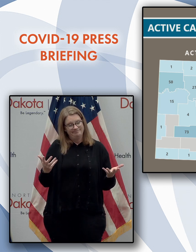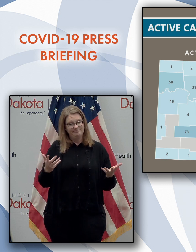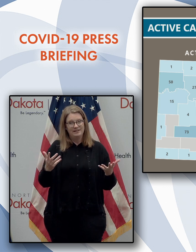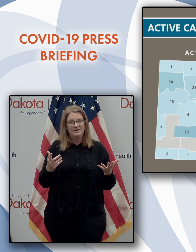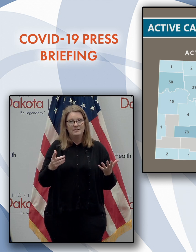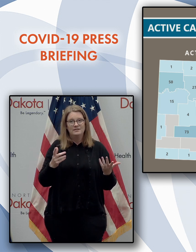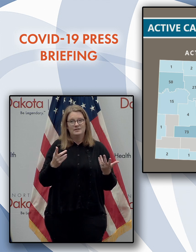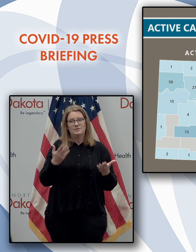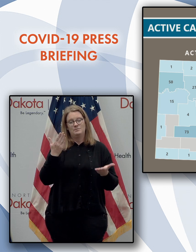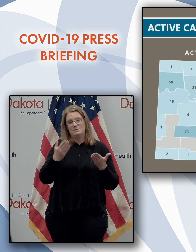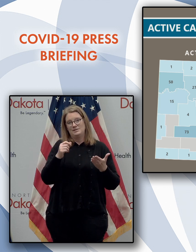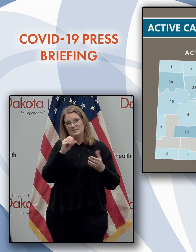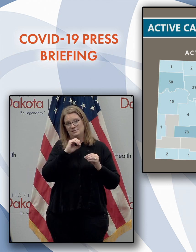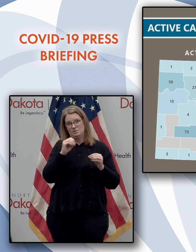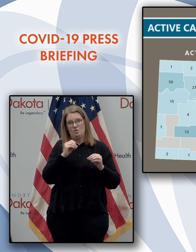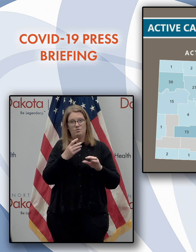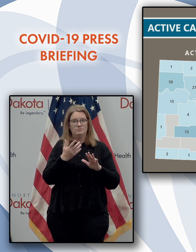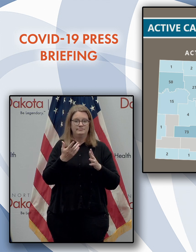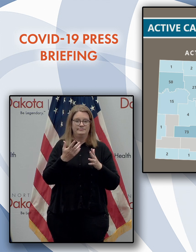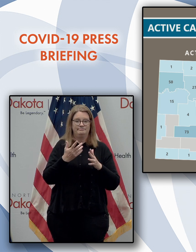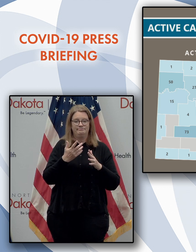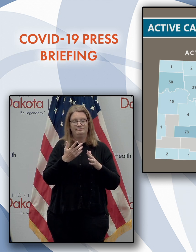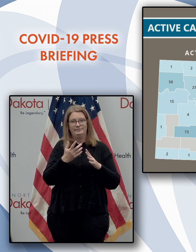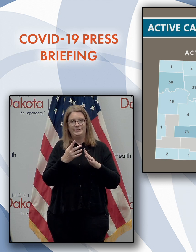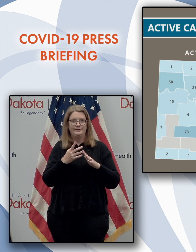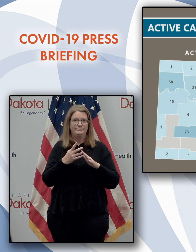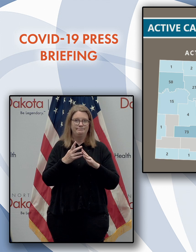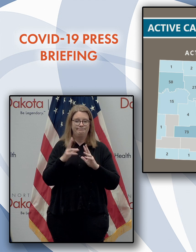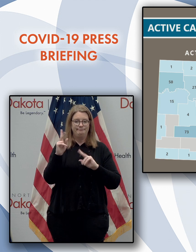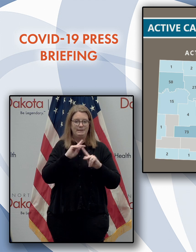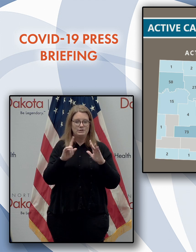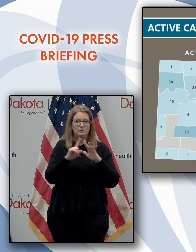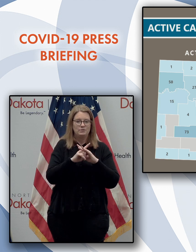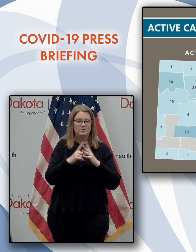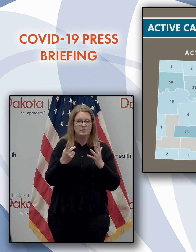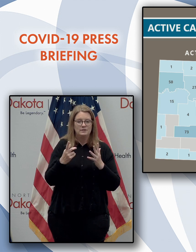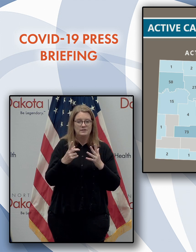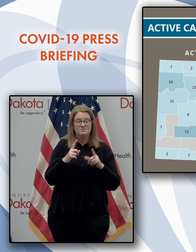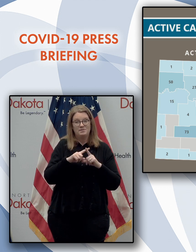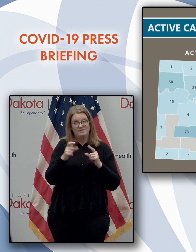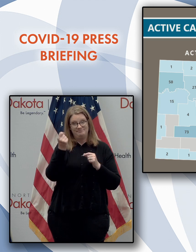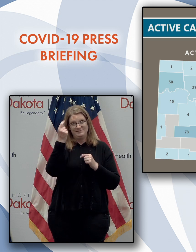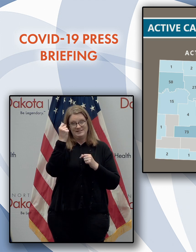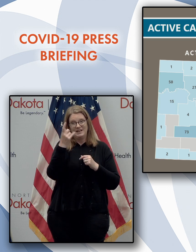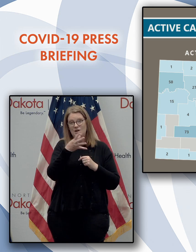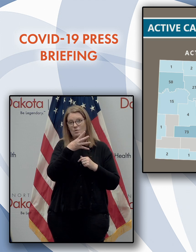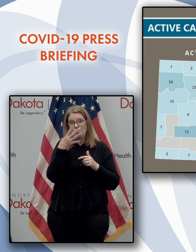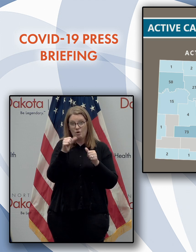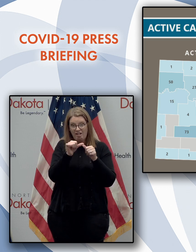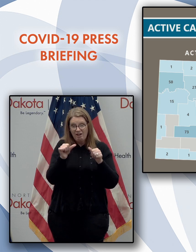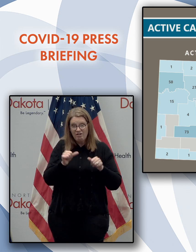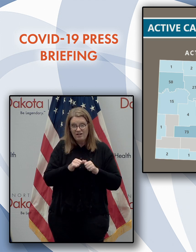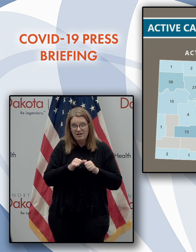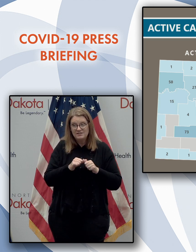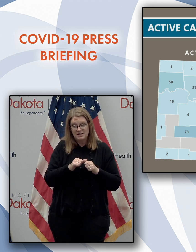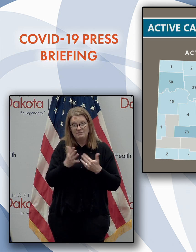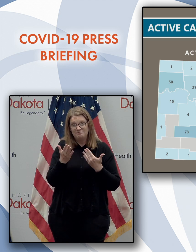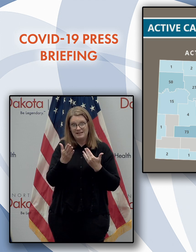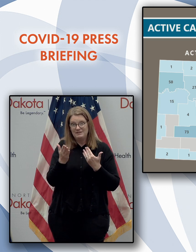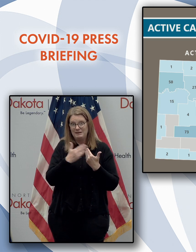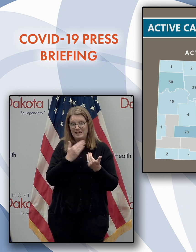was not prior occurrences of the pandemic, there could be a high degree of susceptibility in rural areas. So again, we have to